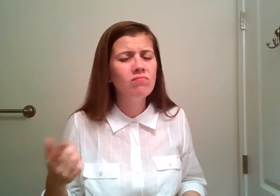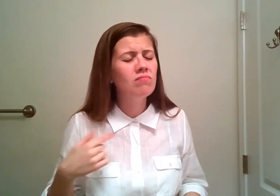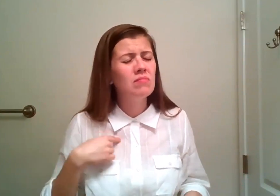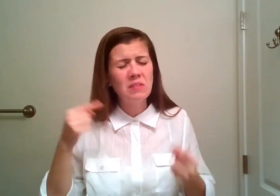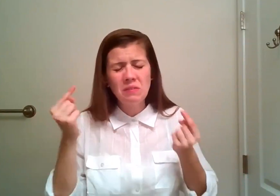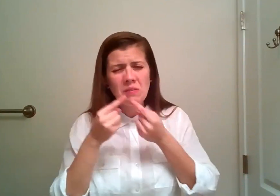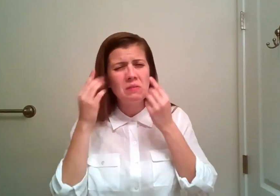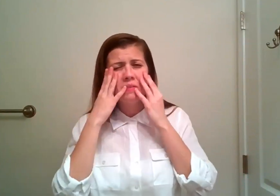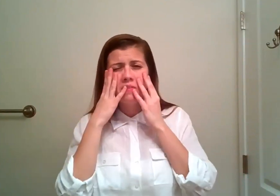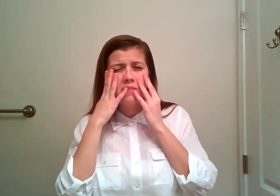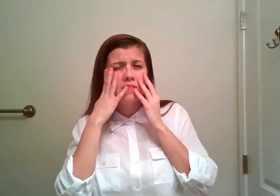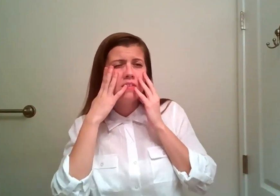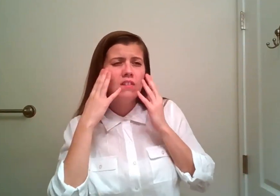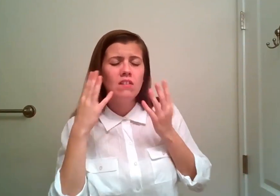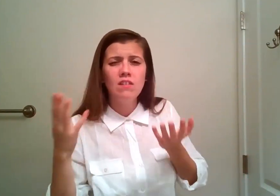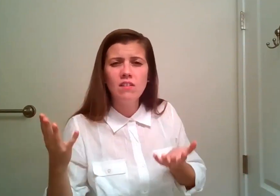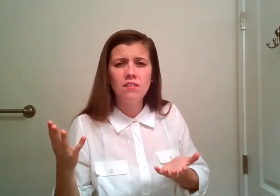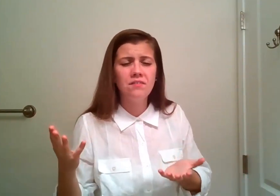don't understand. It just was awful.